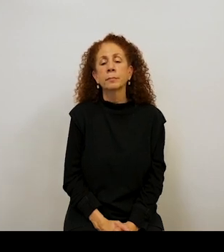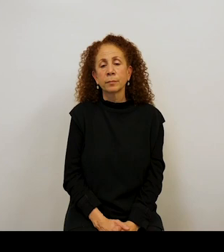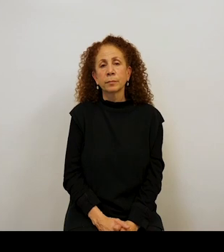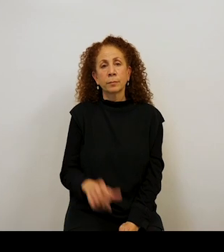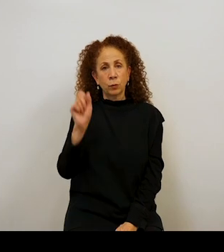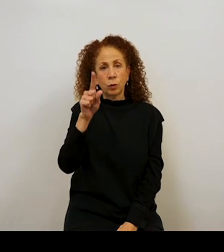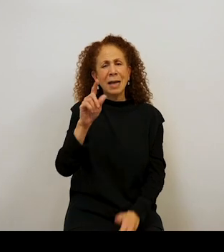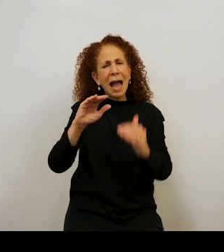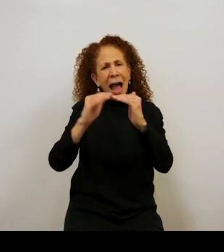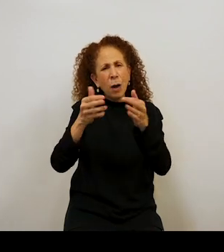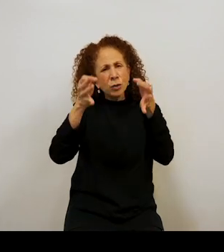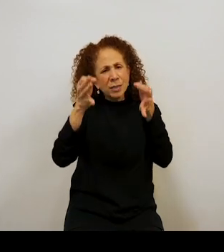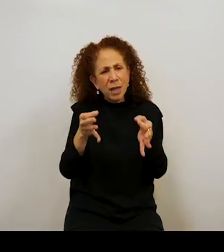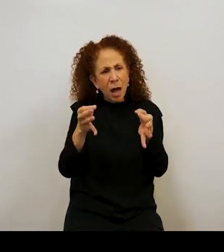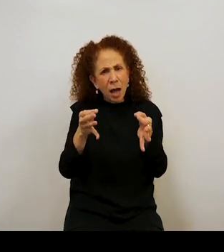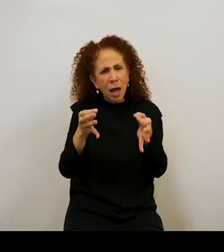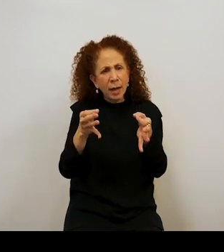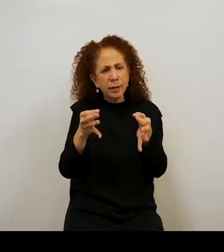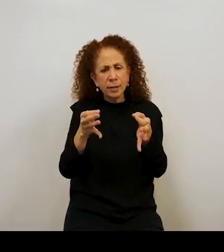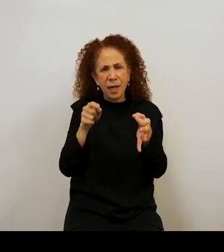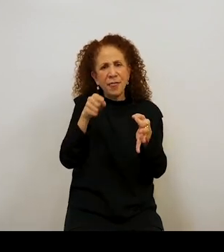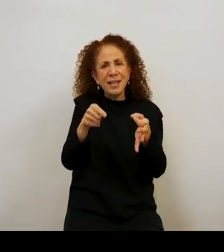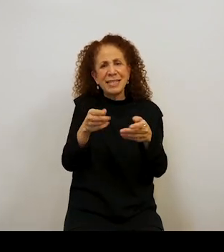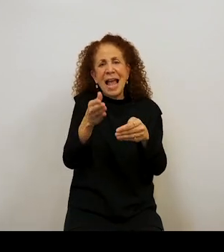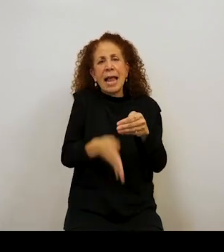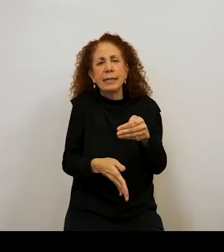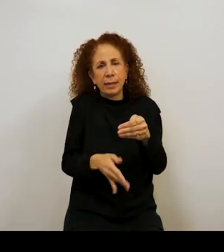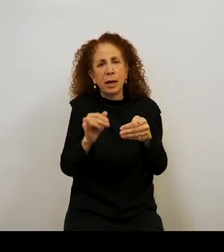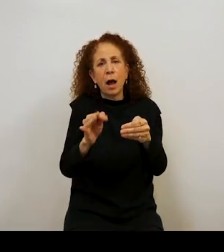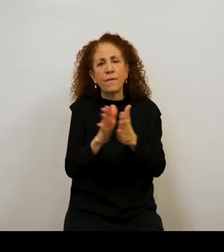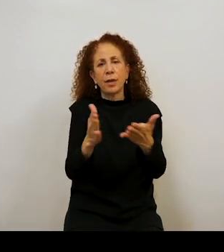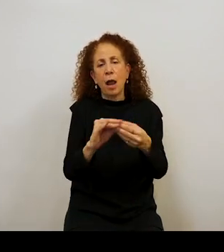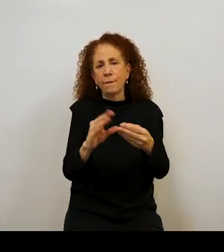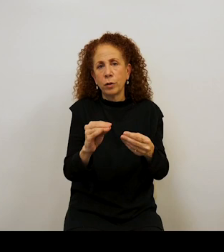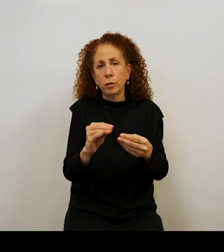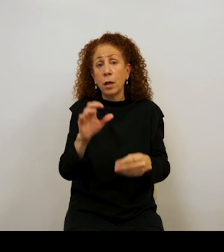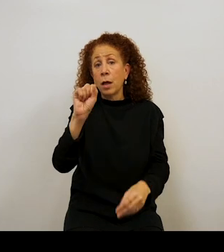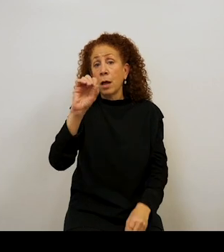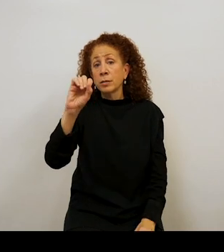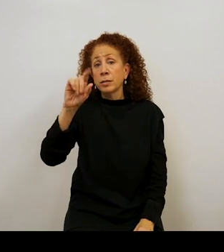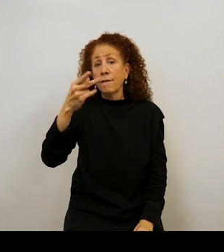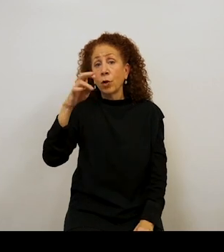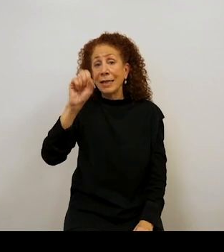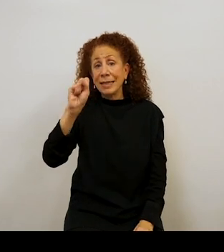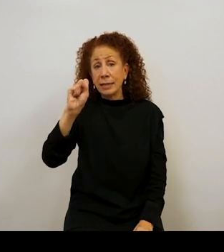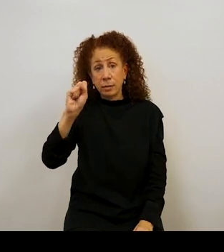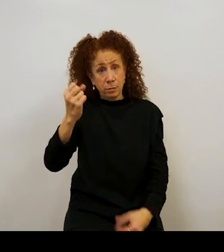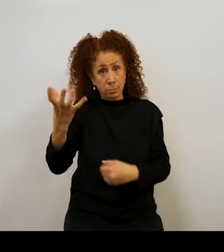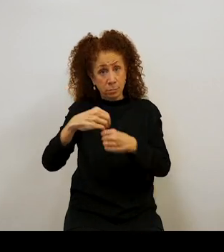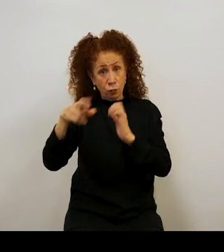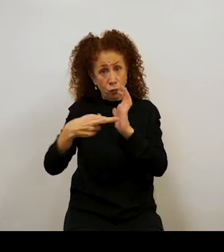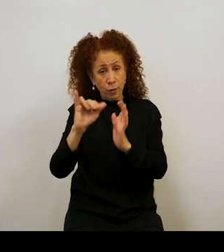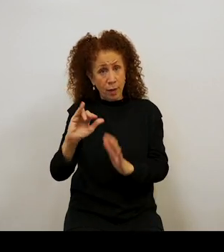How did you come to the decision of ending the novel in that way, and how much of Sophocles played a role in that?